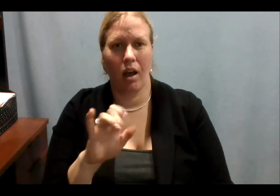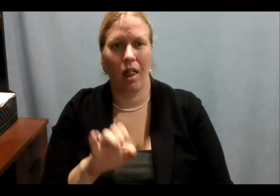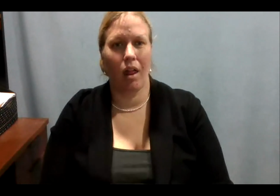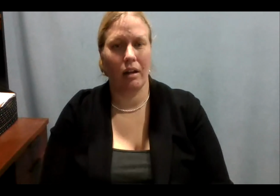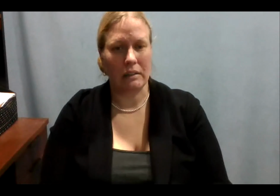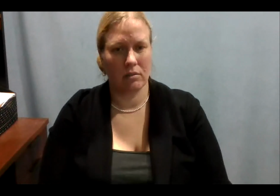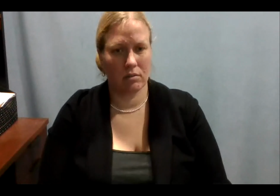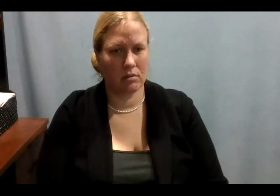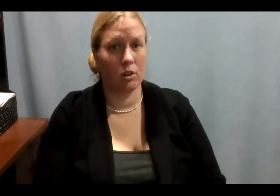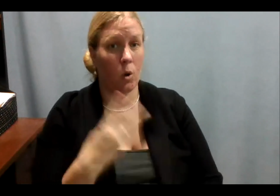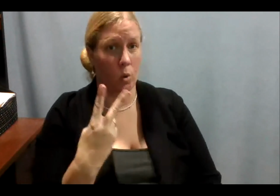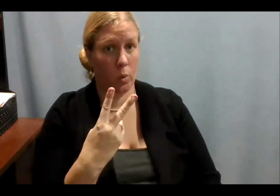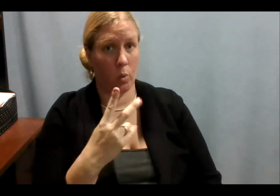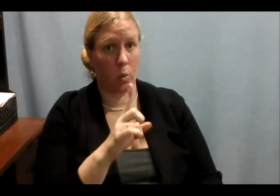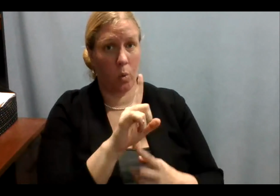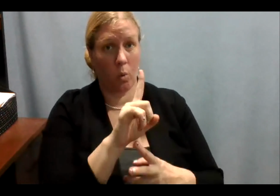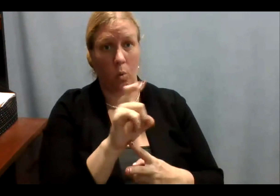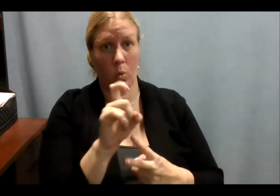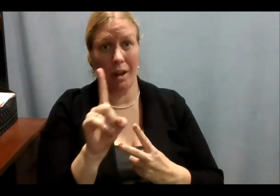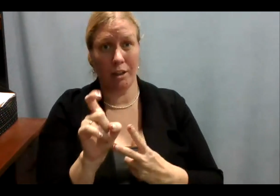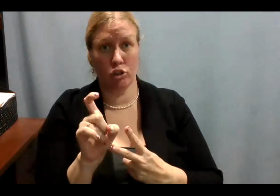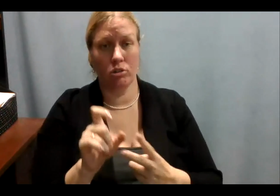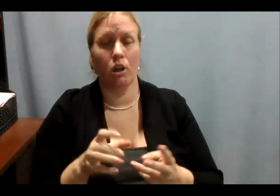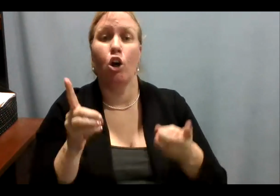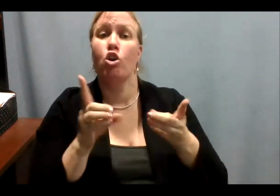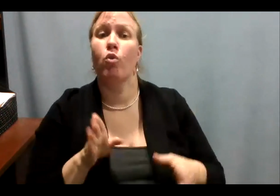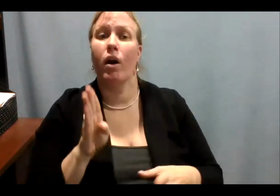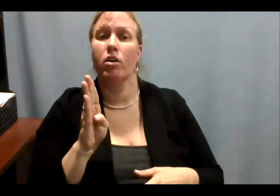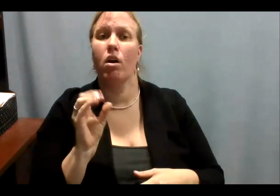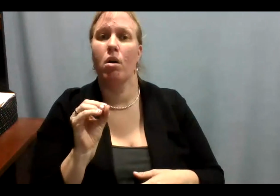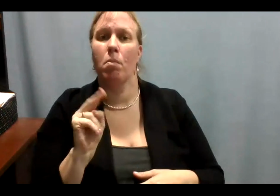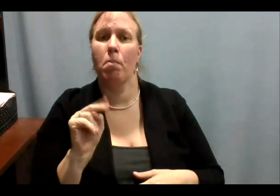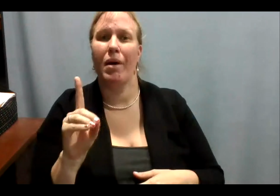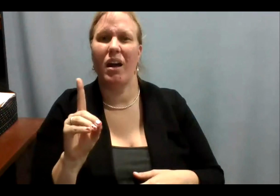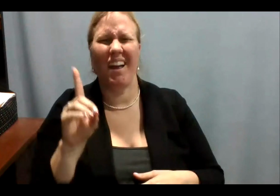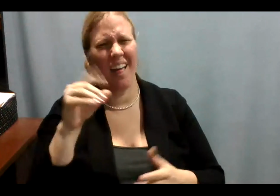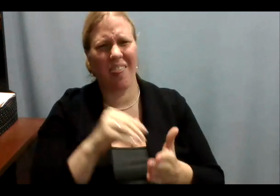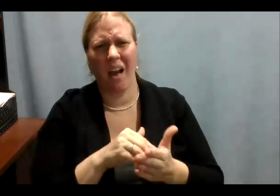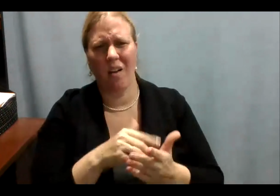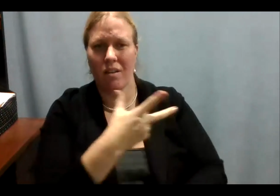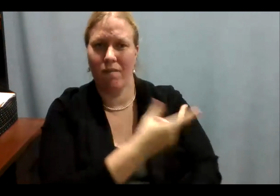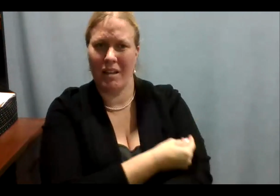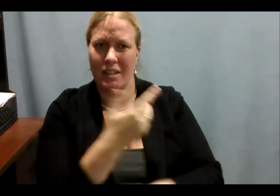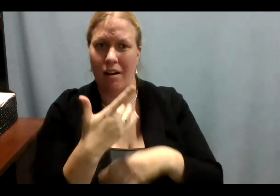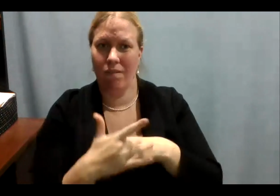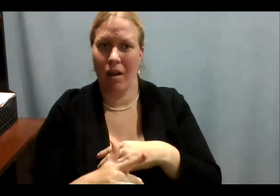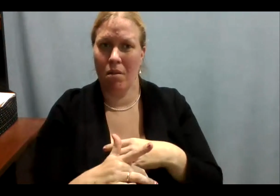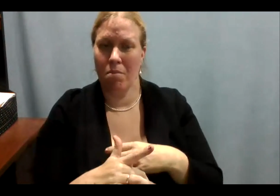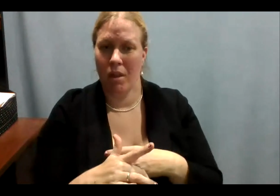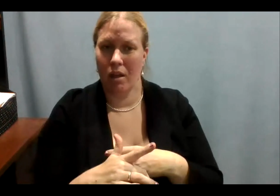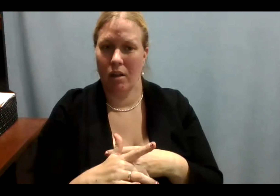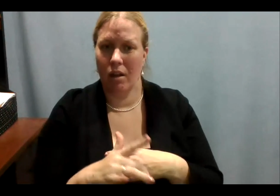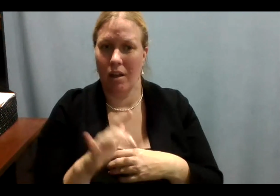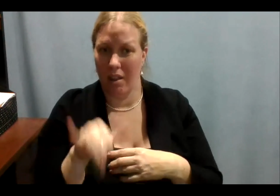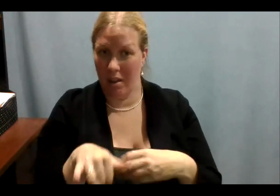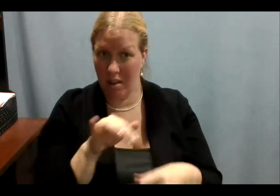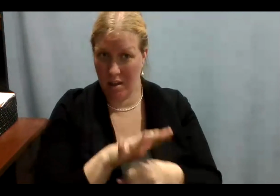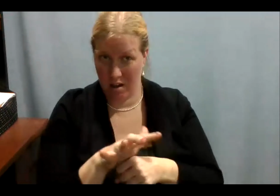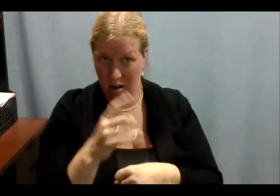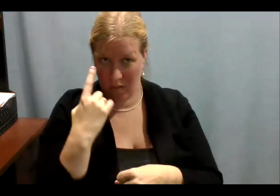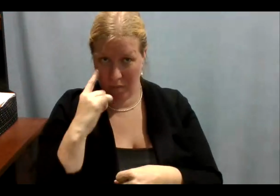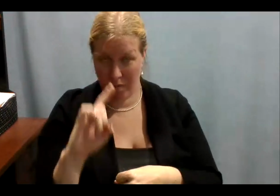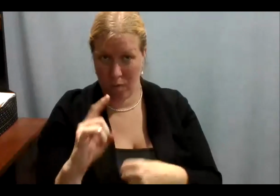I have two questions. Director Bond, with 1,000 vaccines available, is that enough for